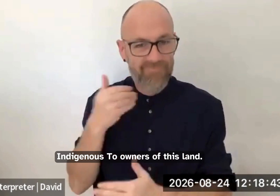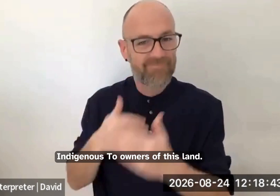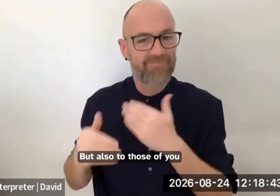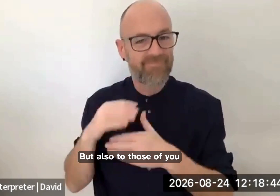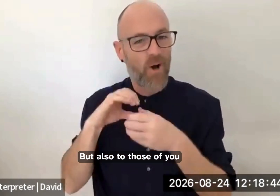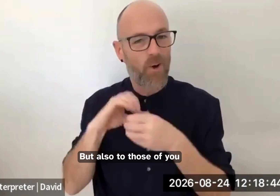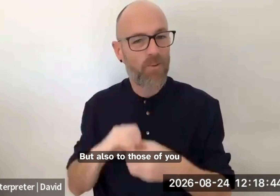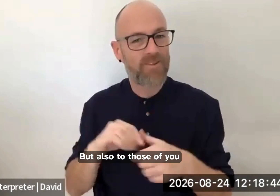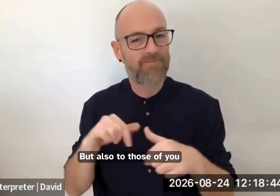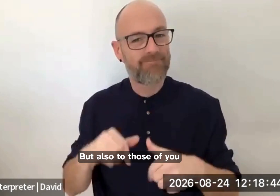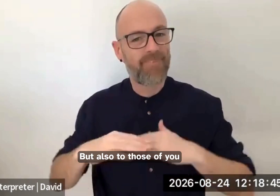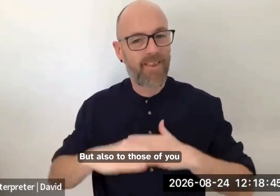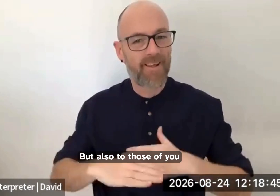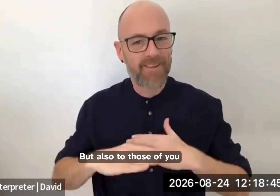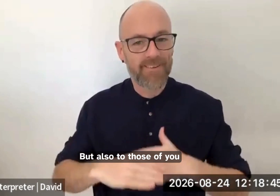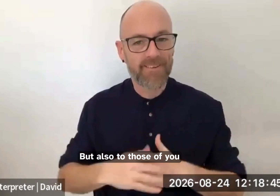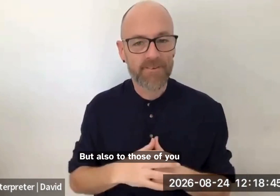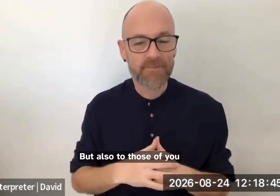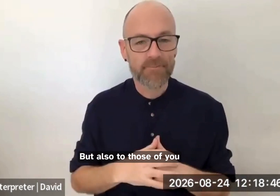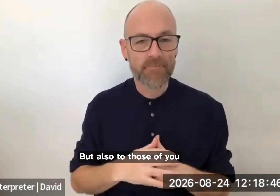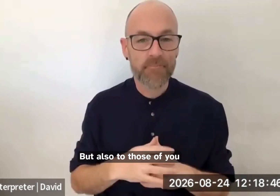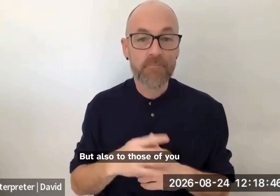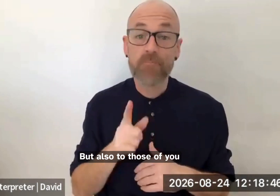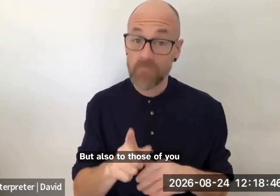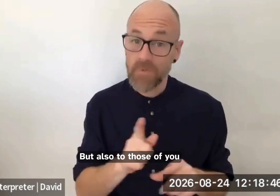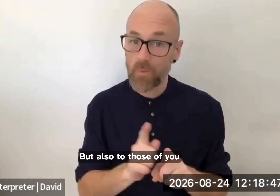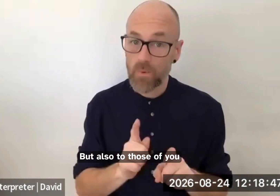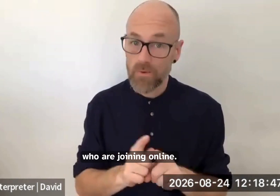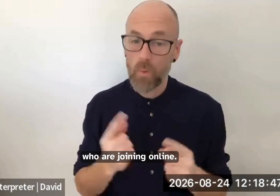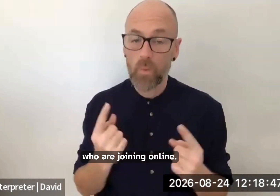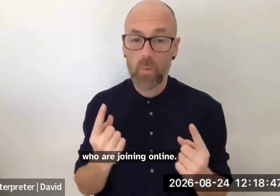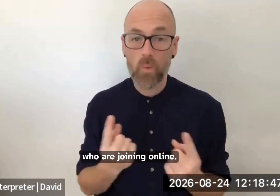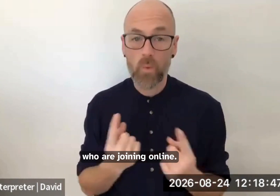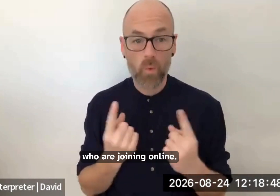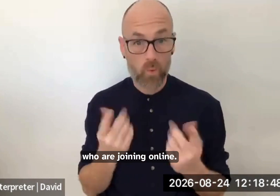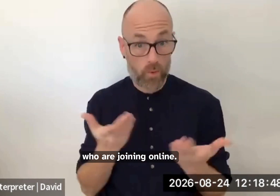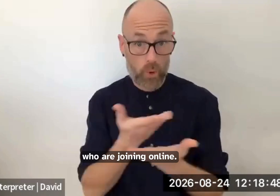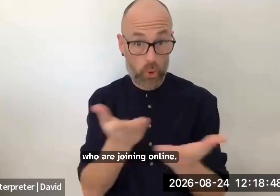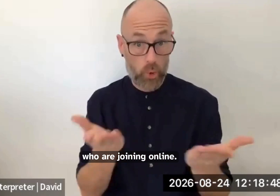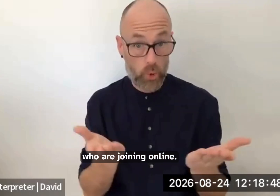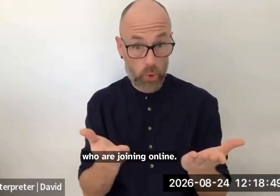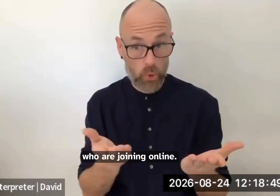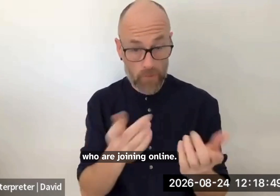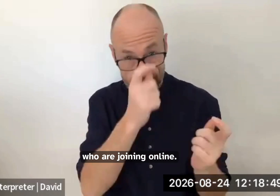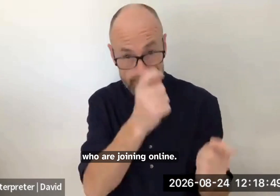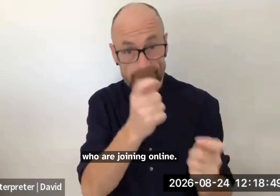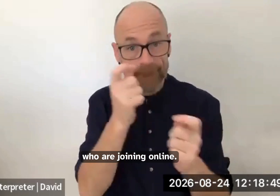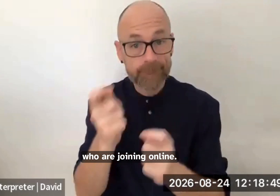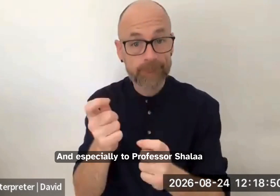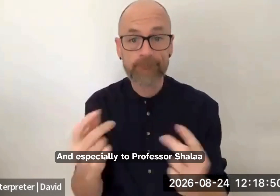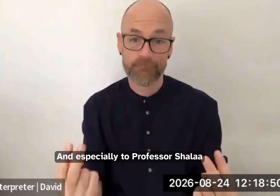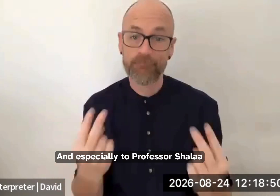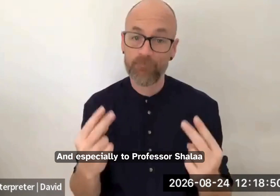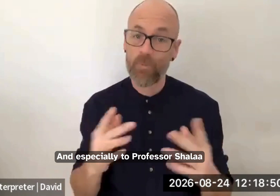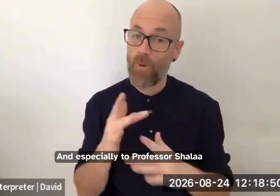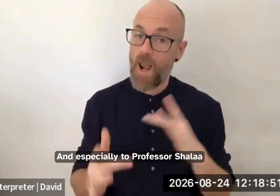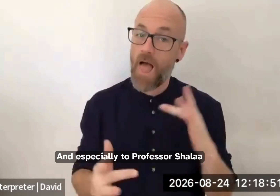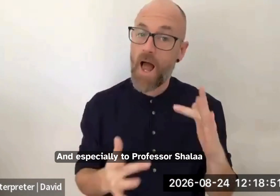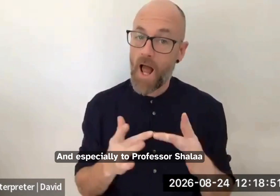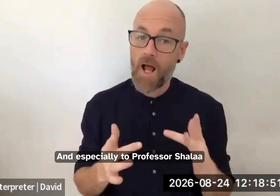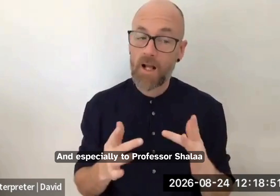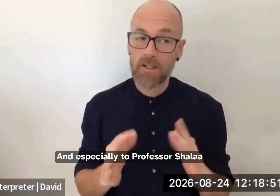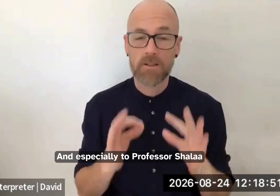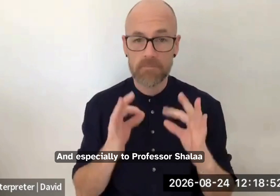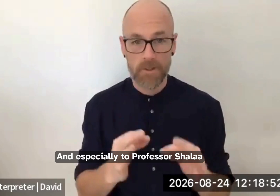this land, but also to those of you who are joining online, and